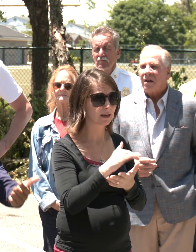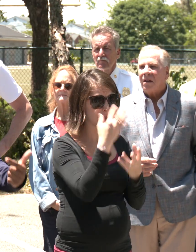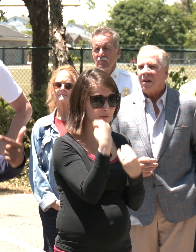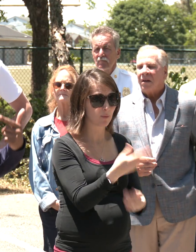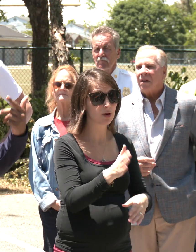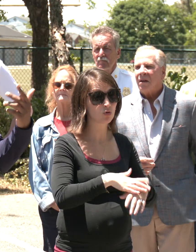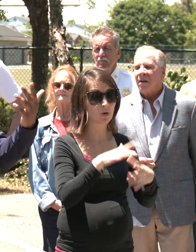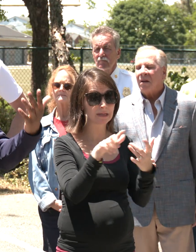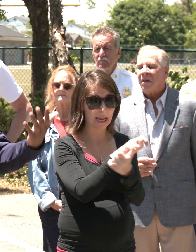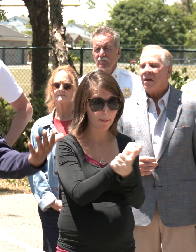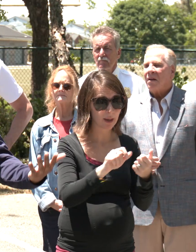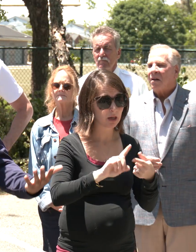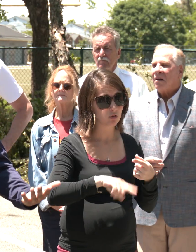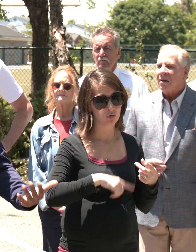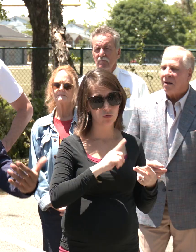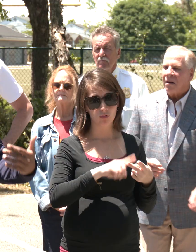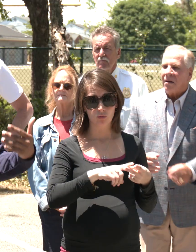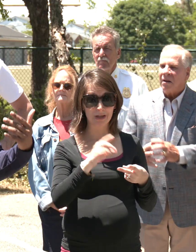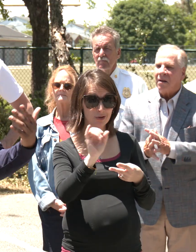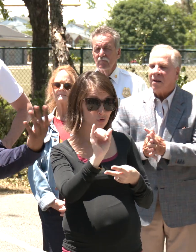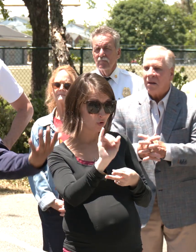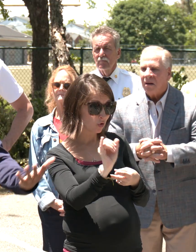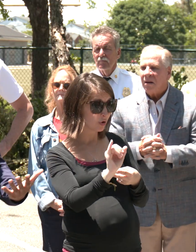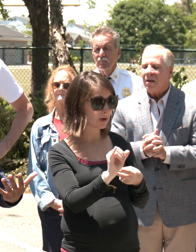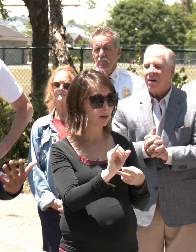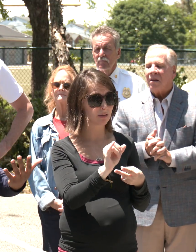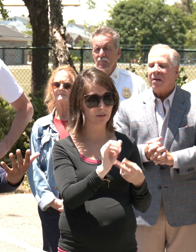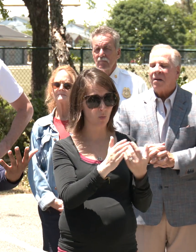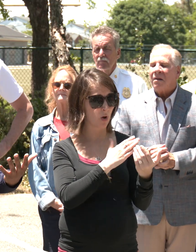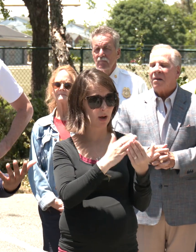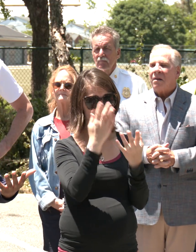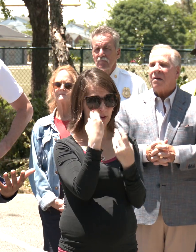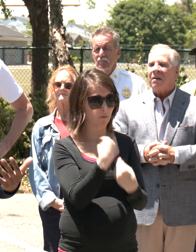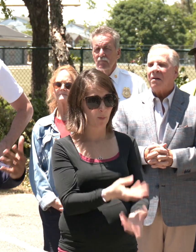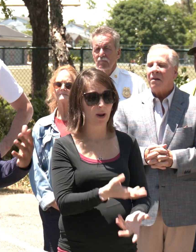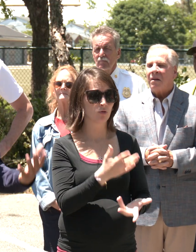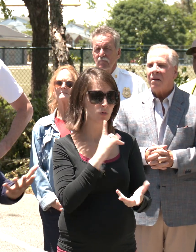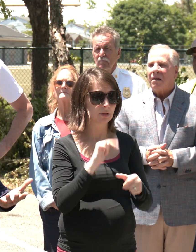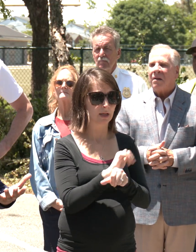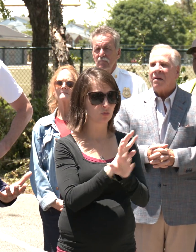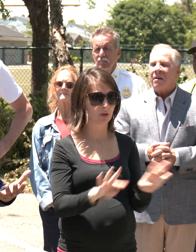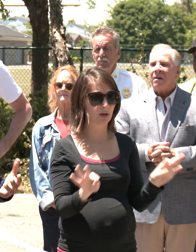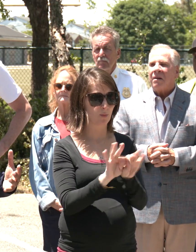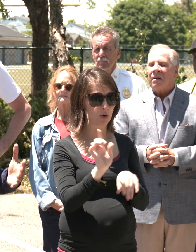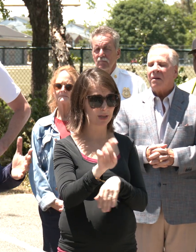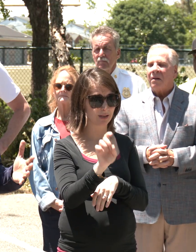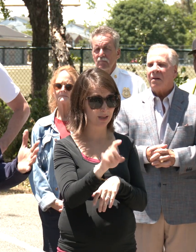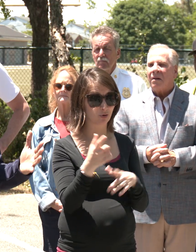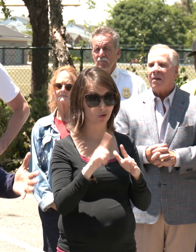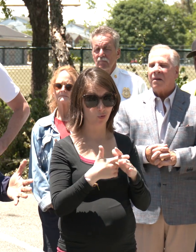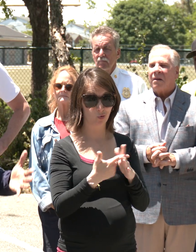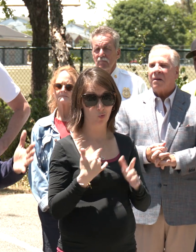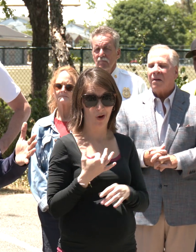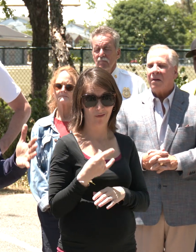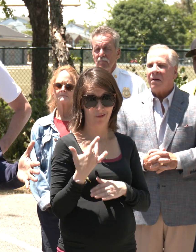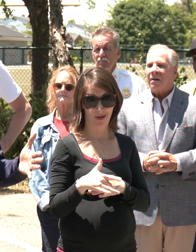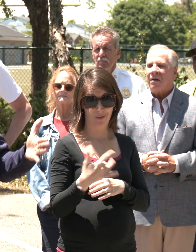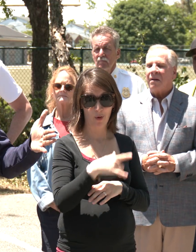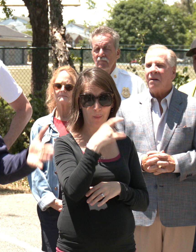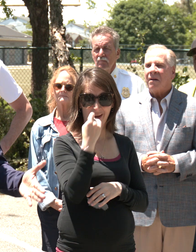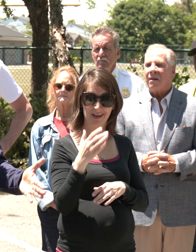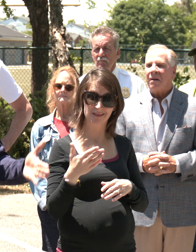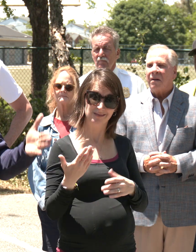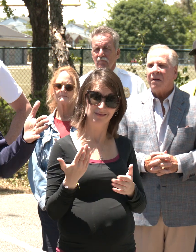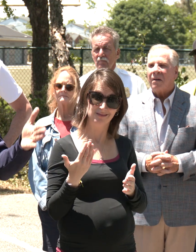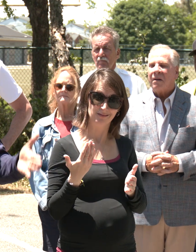on damage, on if insurance, whatever information is relevant, start having that information, because there's often a